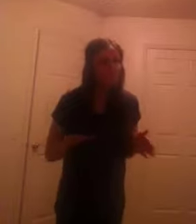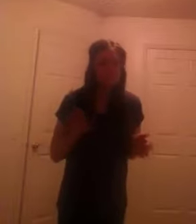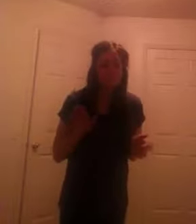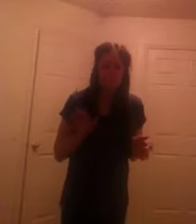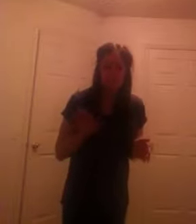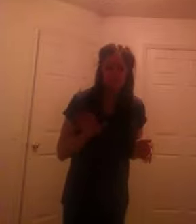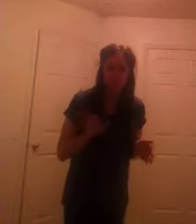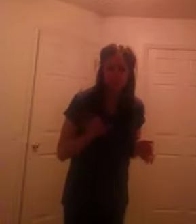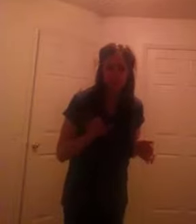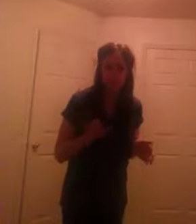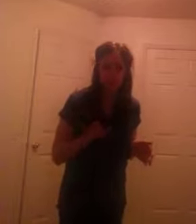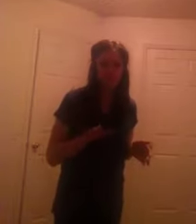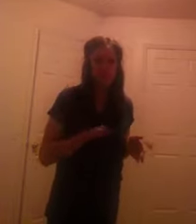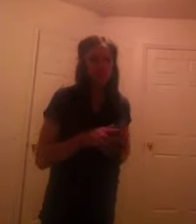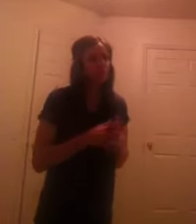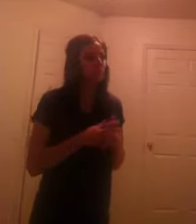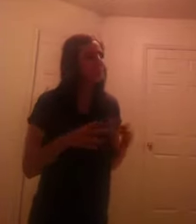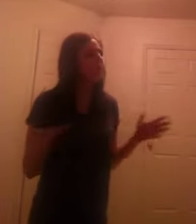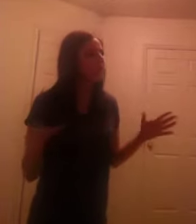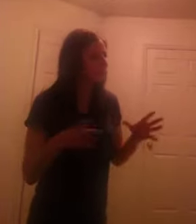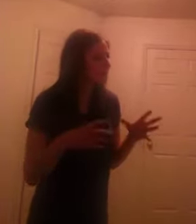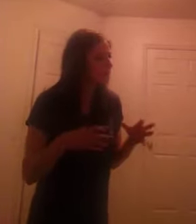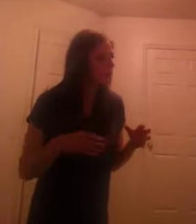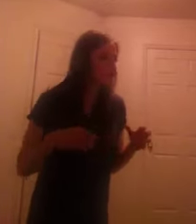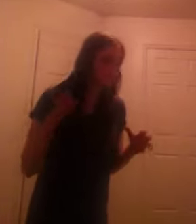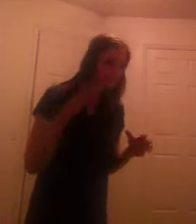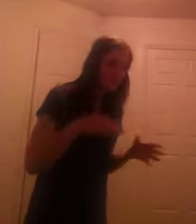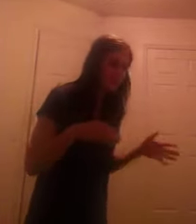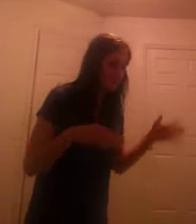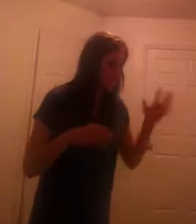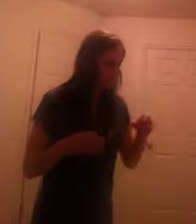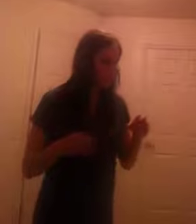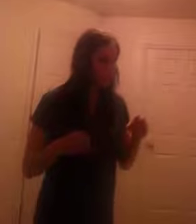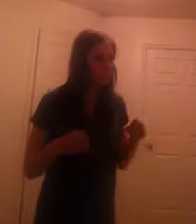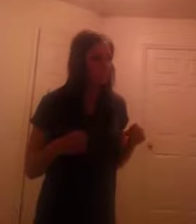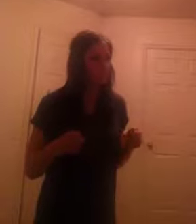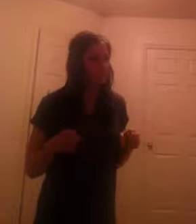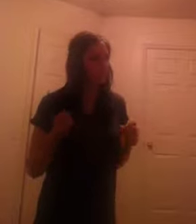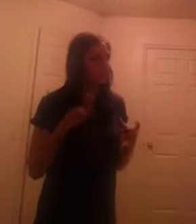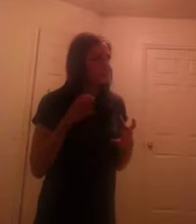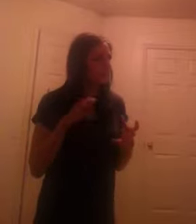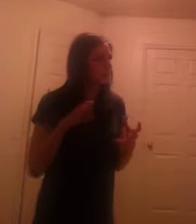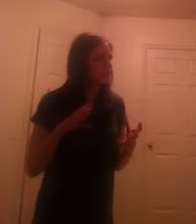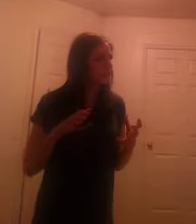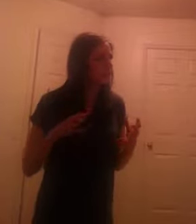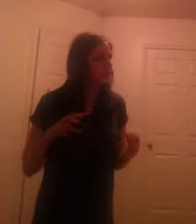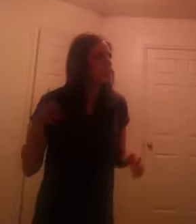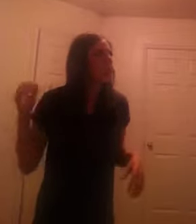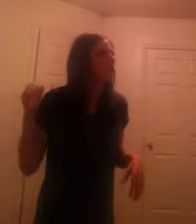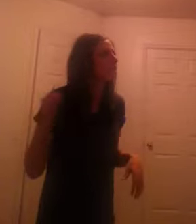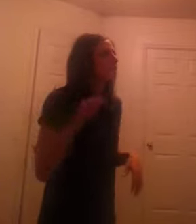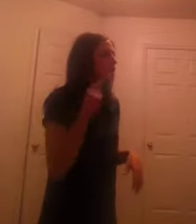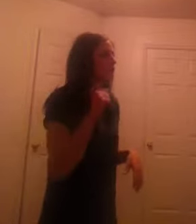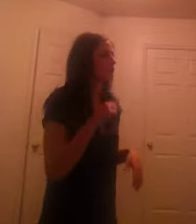was set to go. So we all piled ourselves and our gear into our little tiny car and we drove to